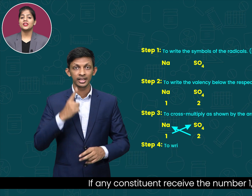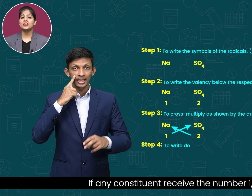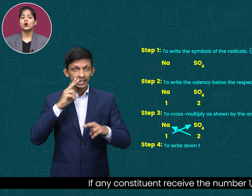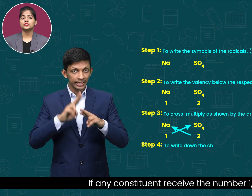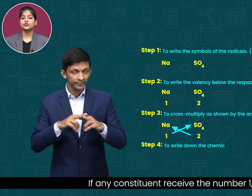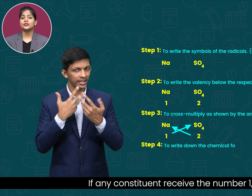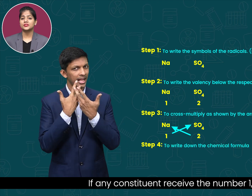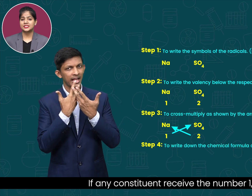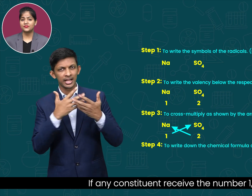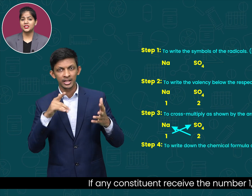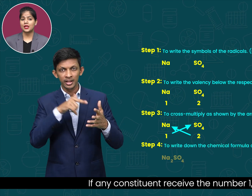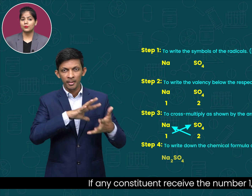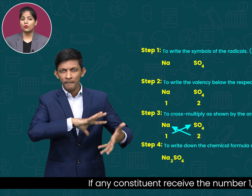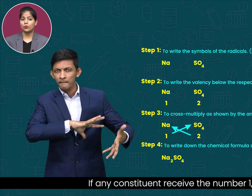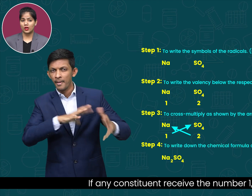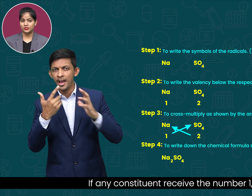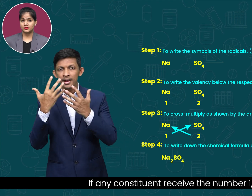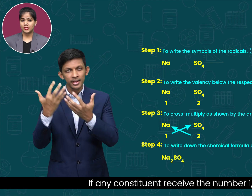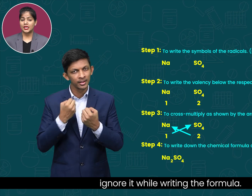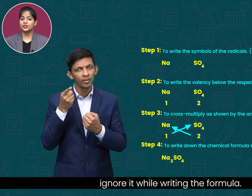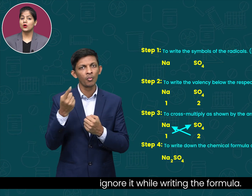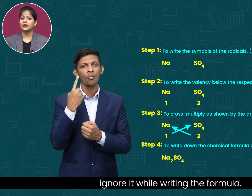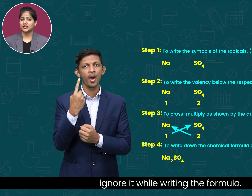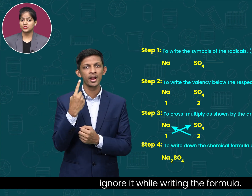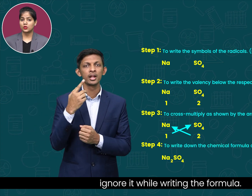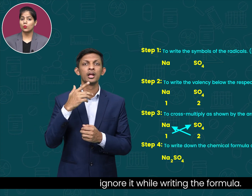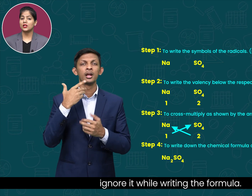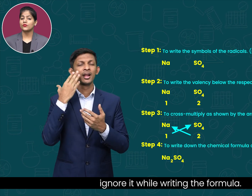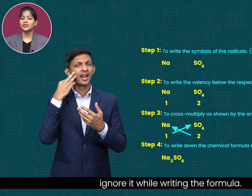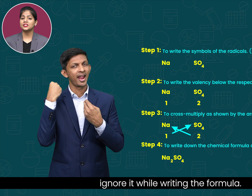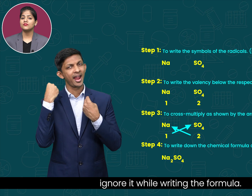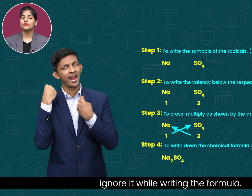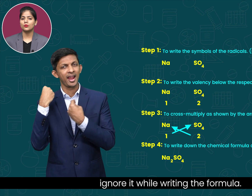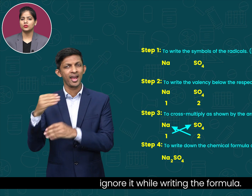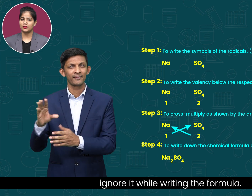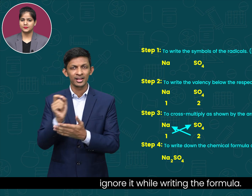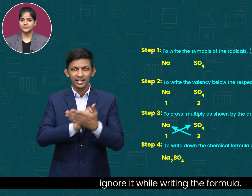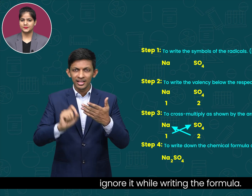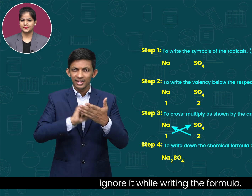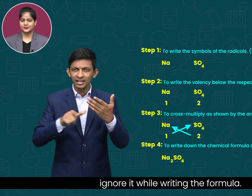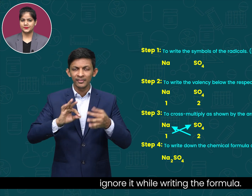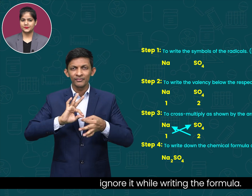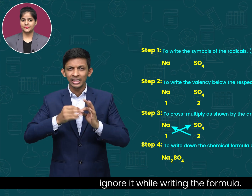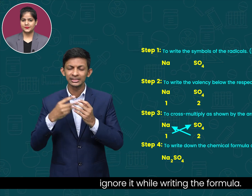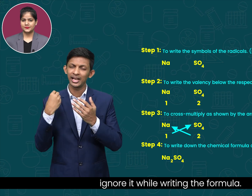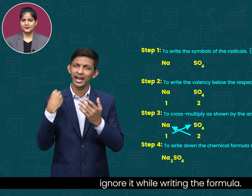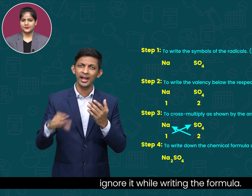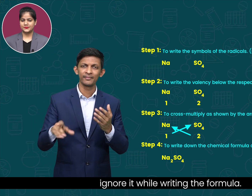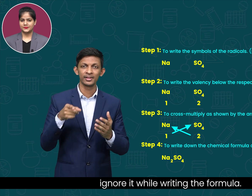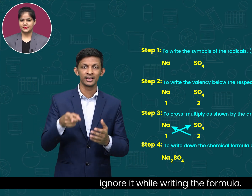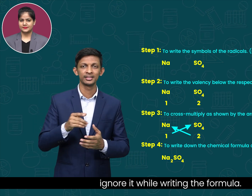If any constituent receives the number 1, ignore it while writing the formula.